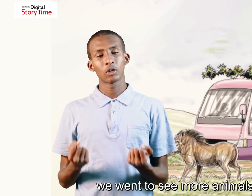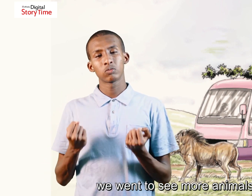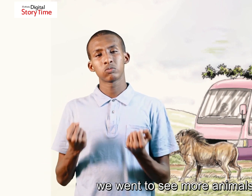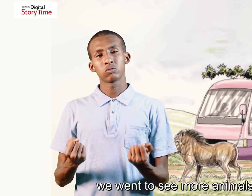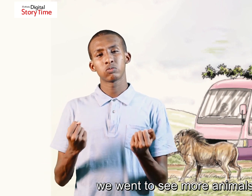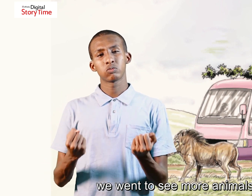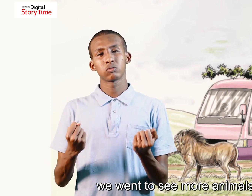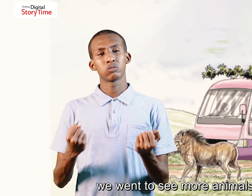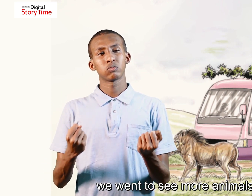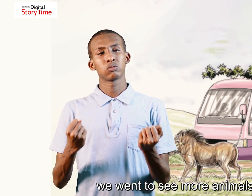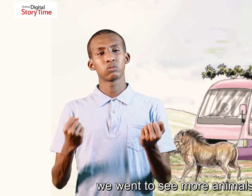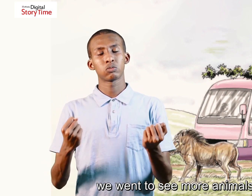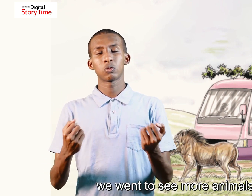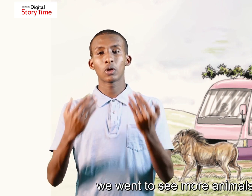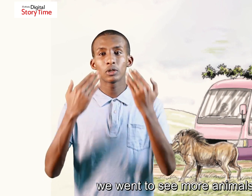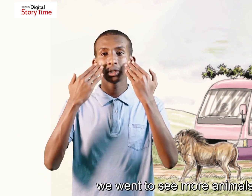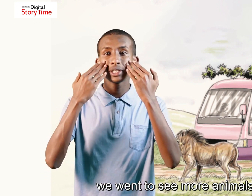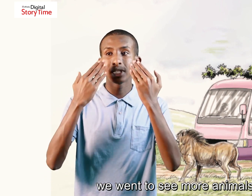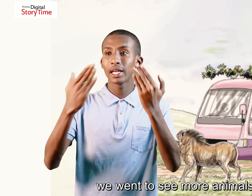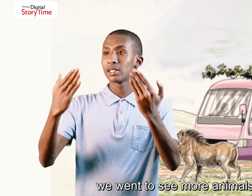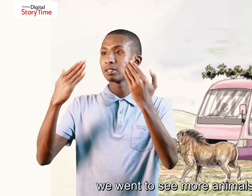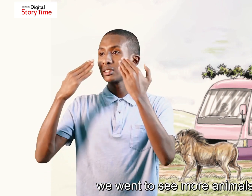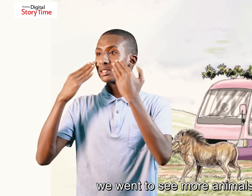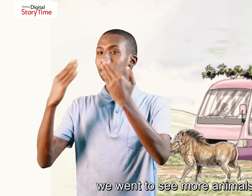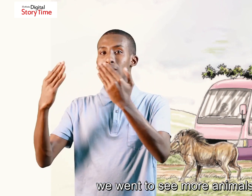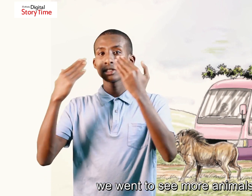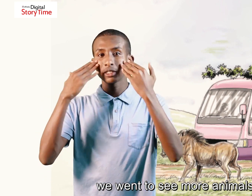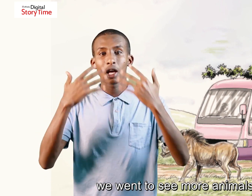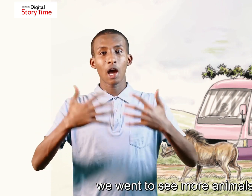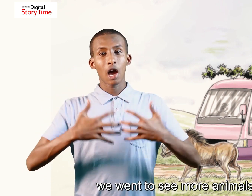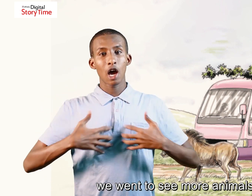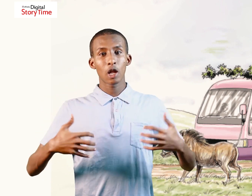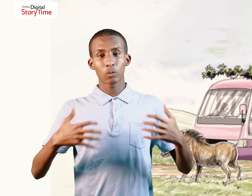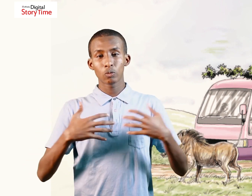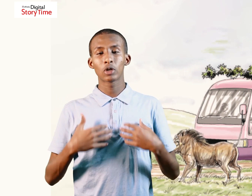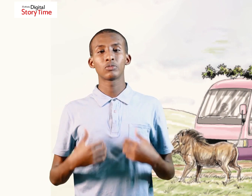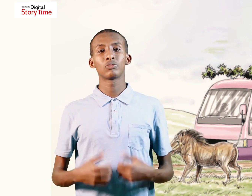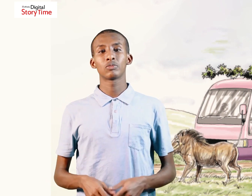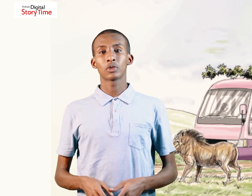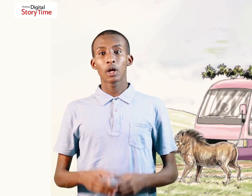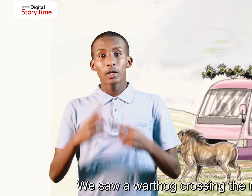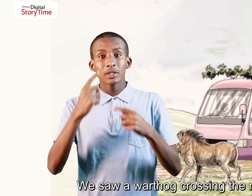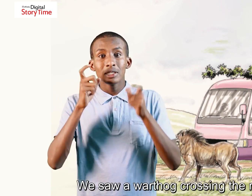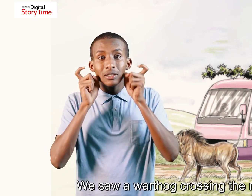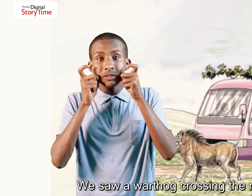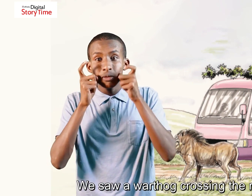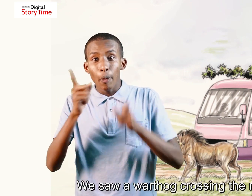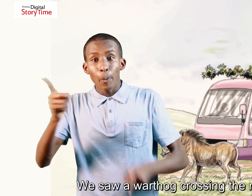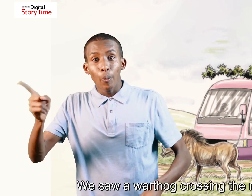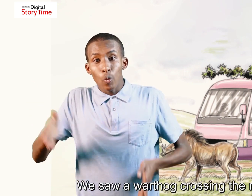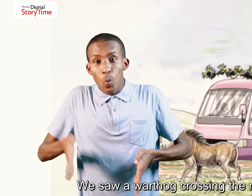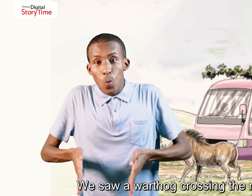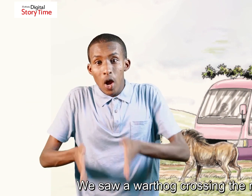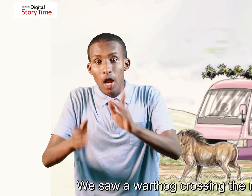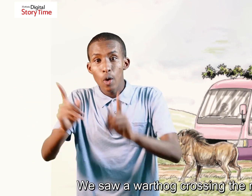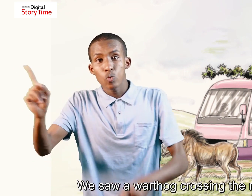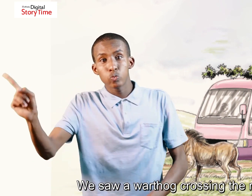After eating lunch, we went to see more animals. We saw a warthog crossing the